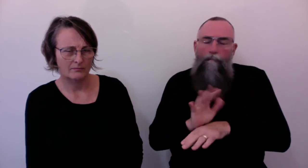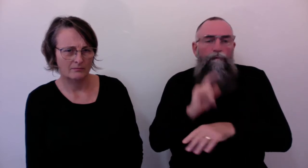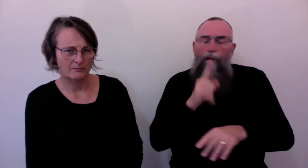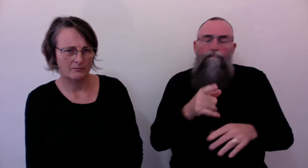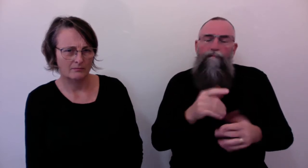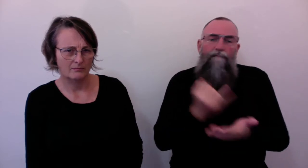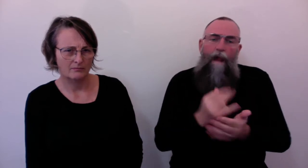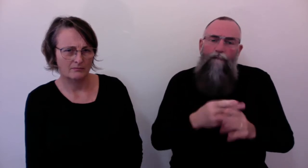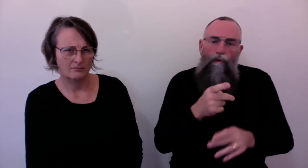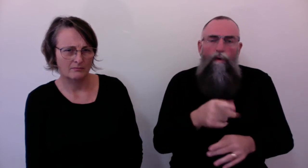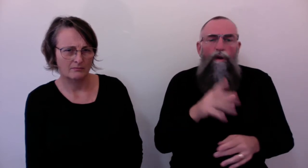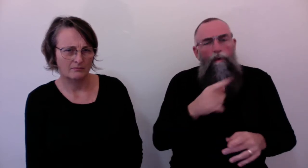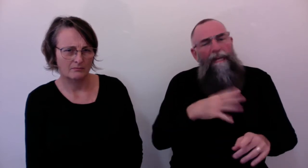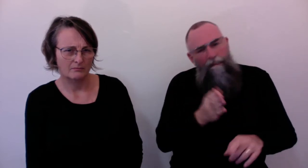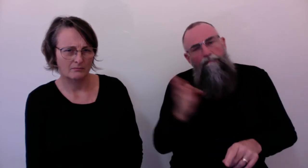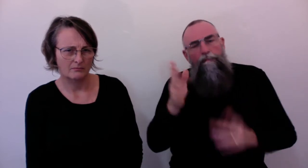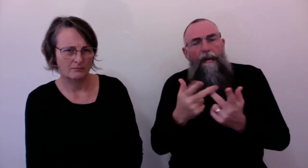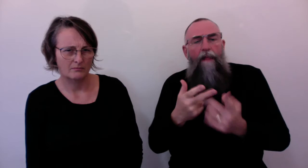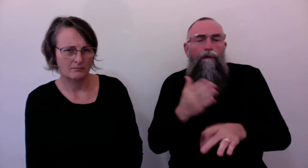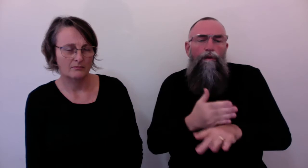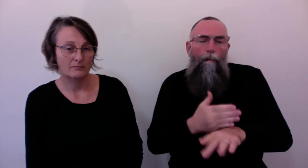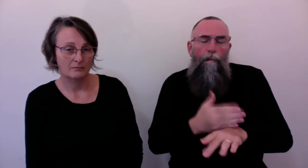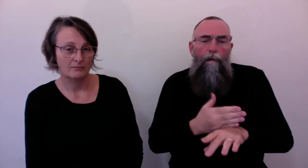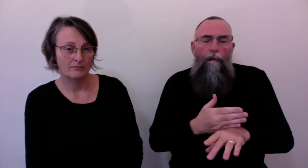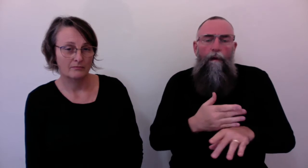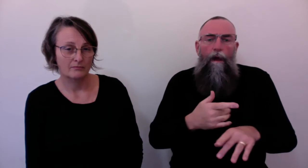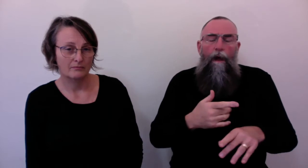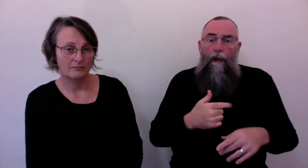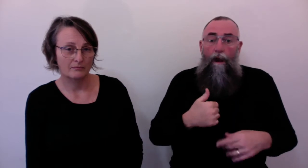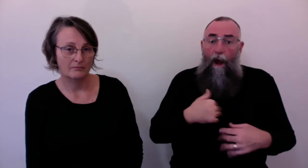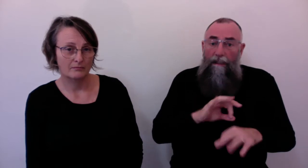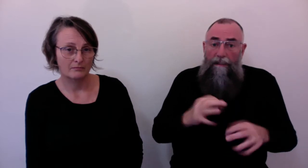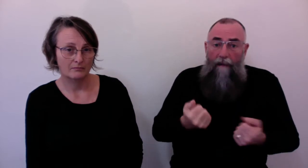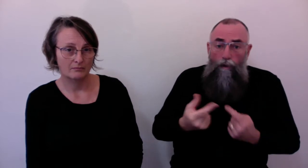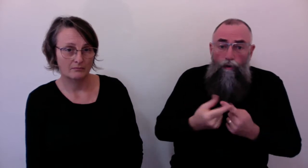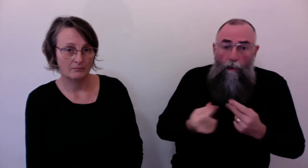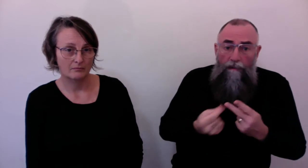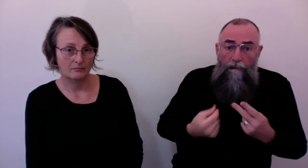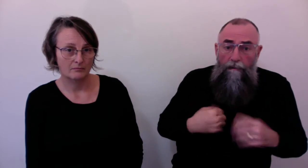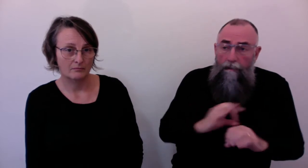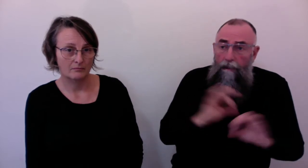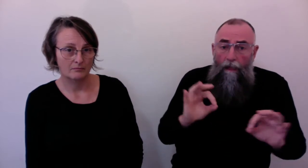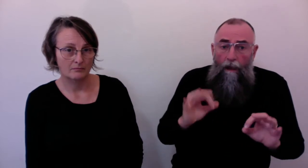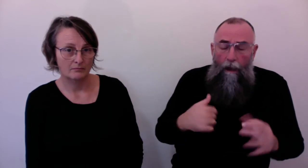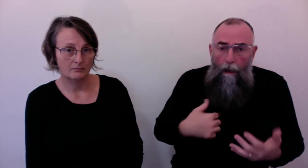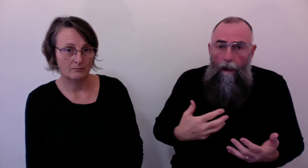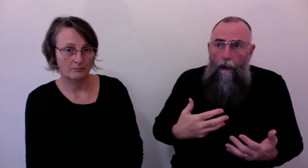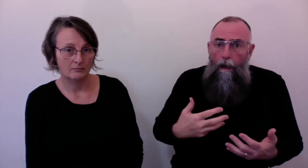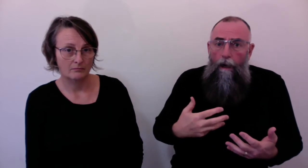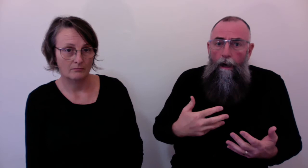career." And I didn't have the choice to come back. And it was really hard because